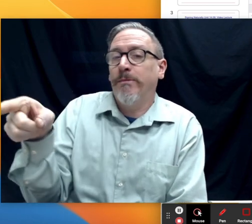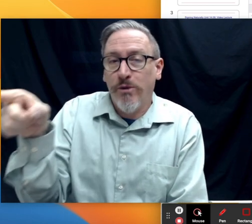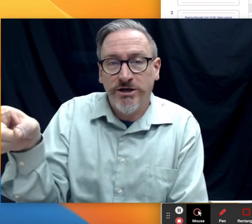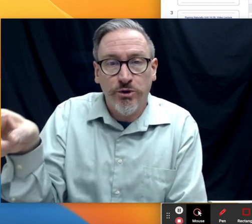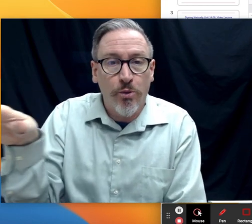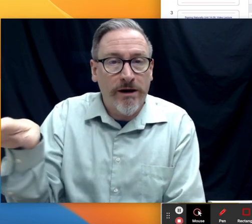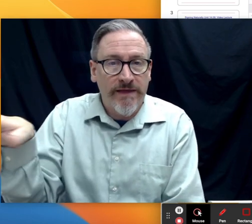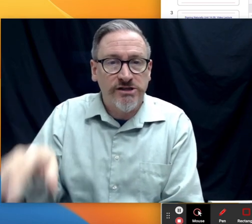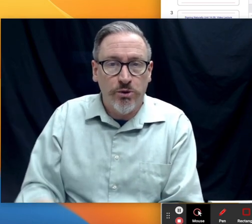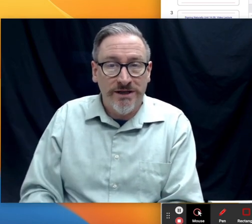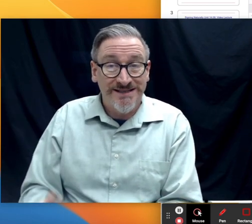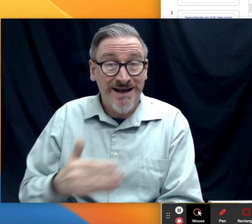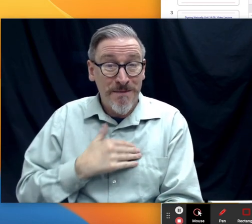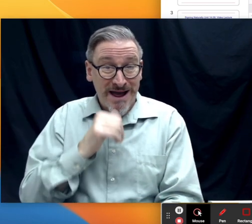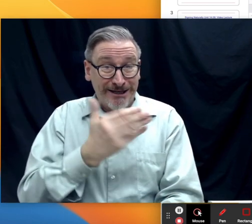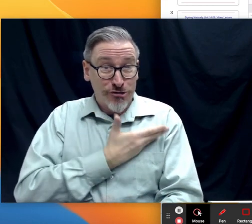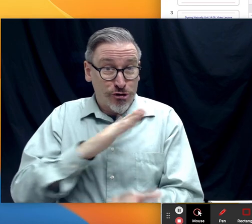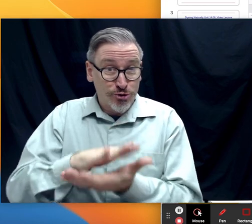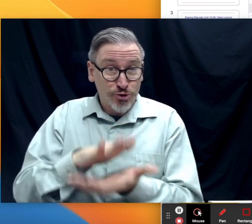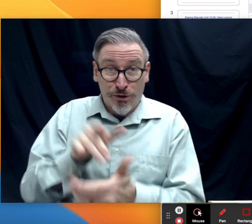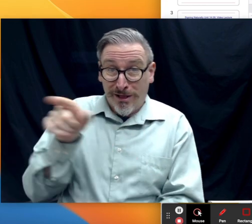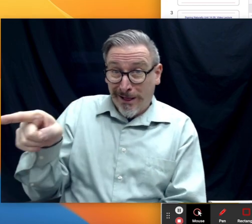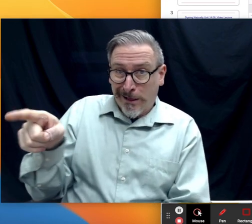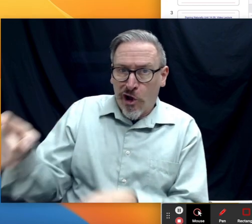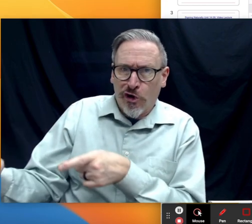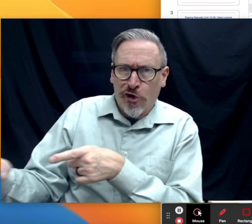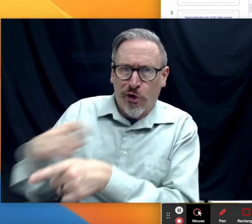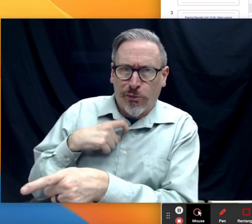a point to where that school is.